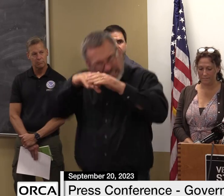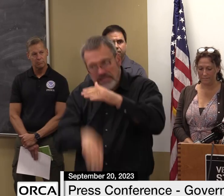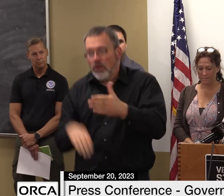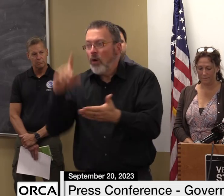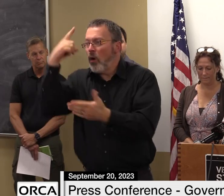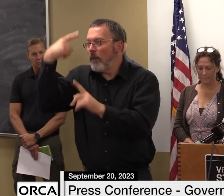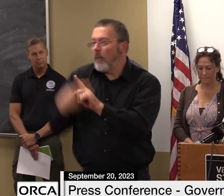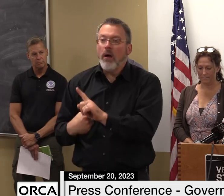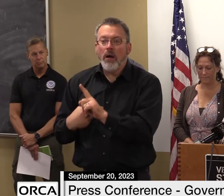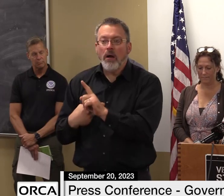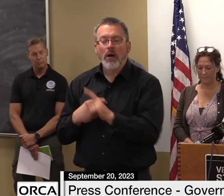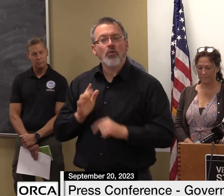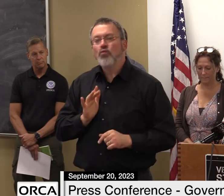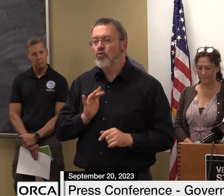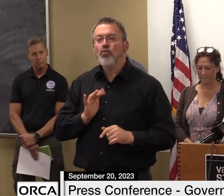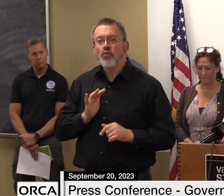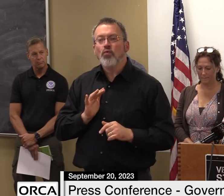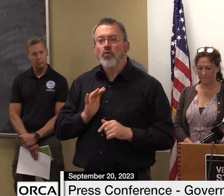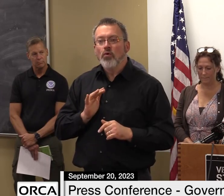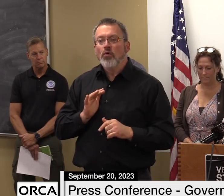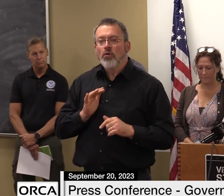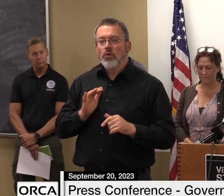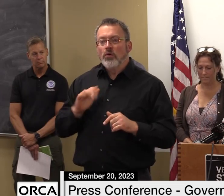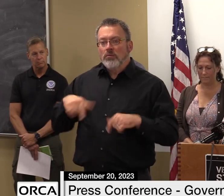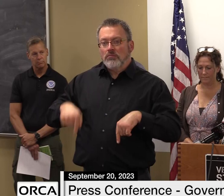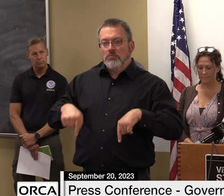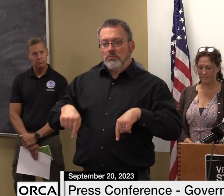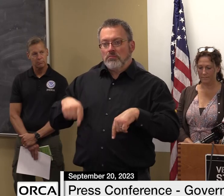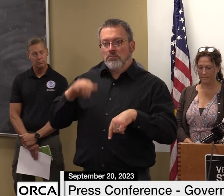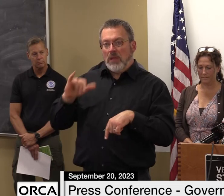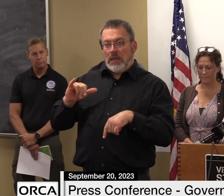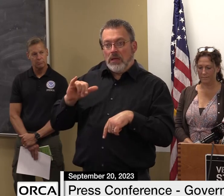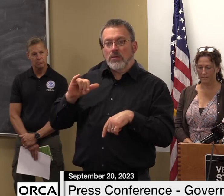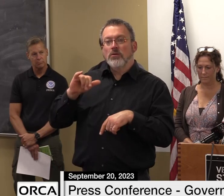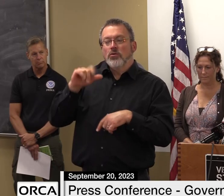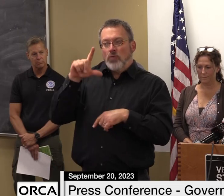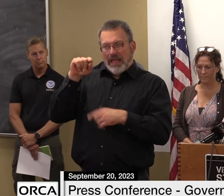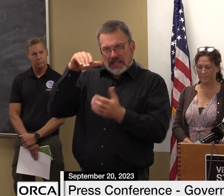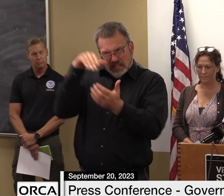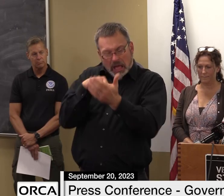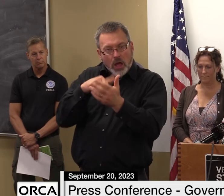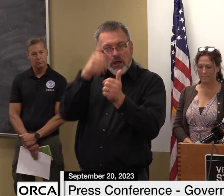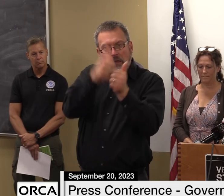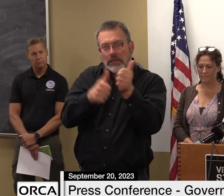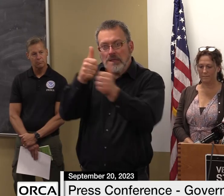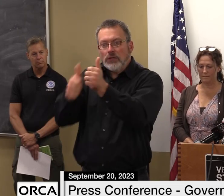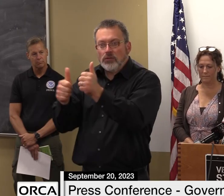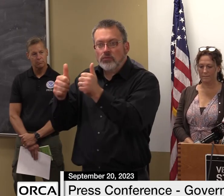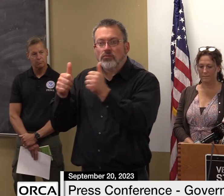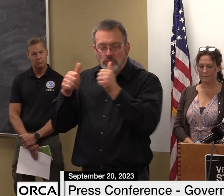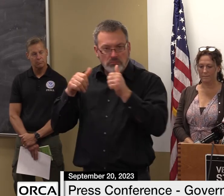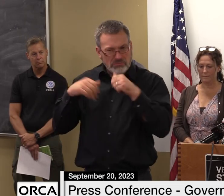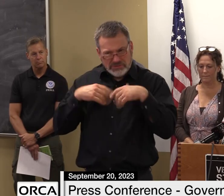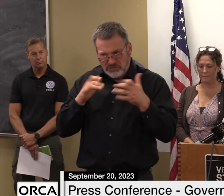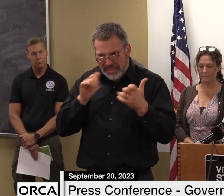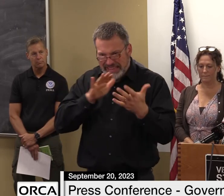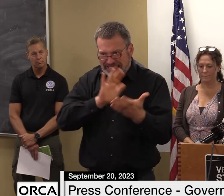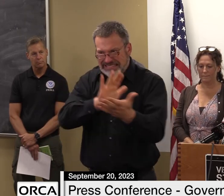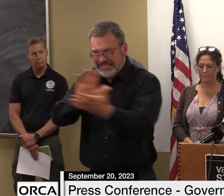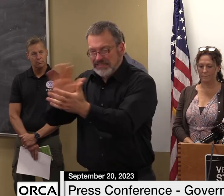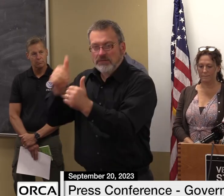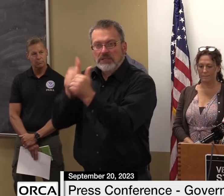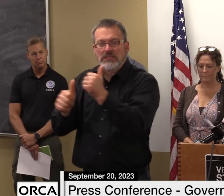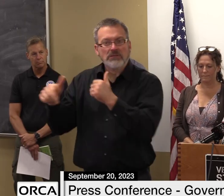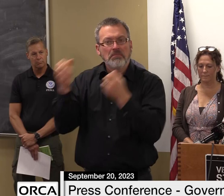of $20,000 because we wanted to help as many employers as possible and to get a sense of the financial need before